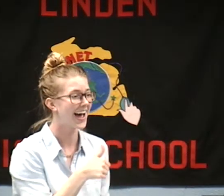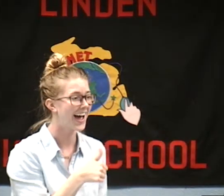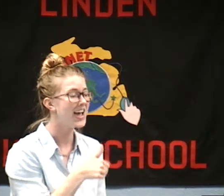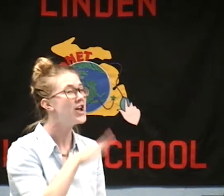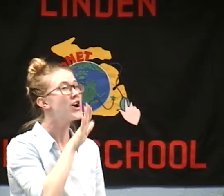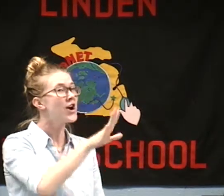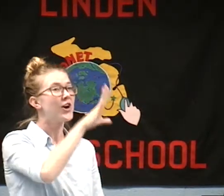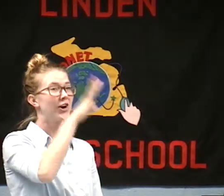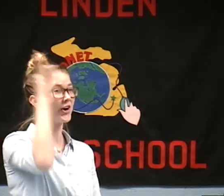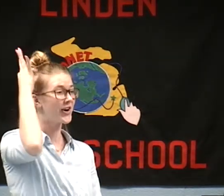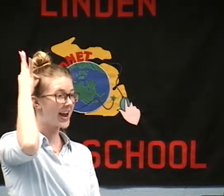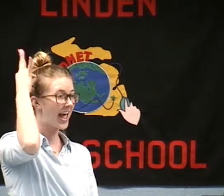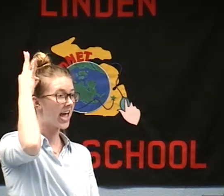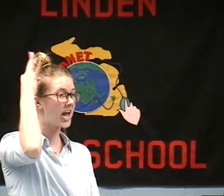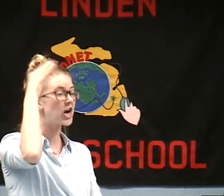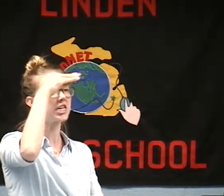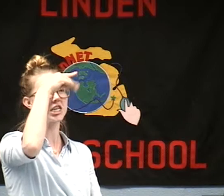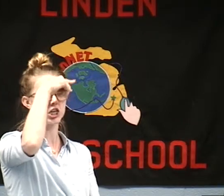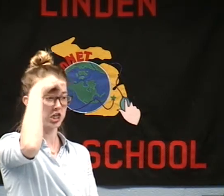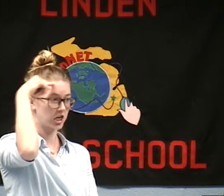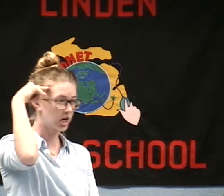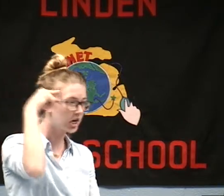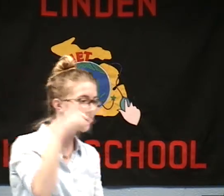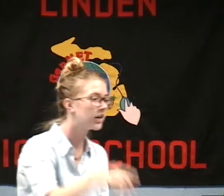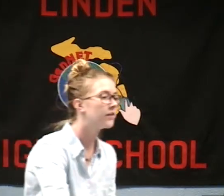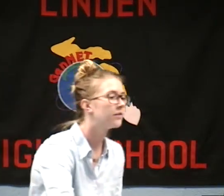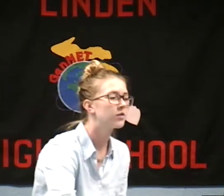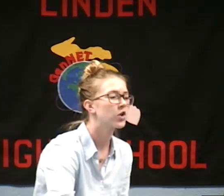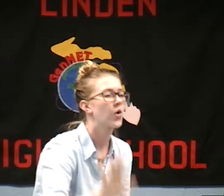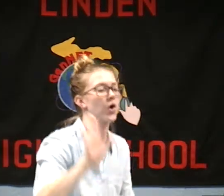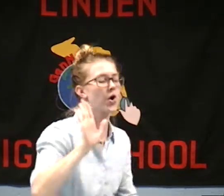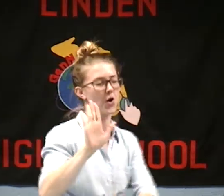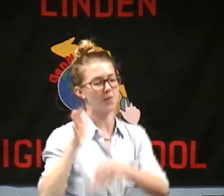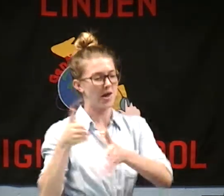Wait, are her pants blue? Can you see the blue in her pants?